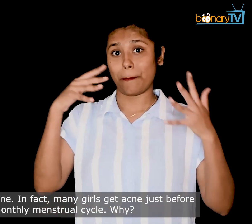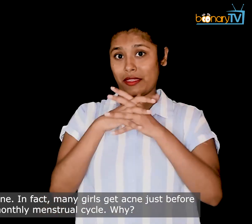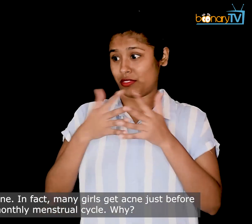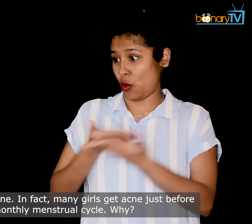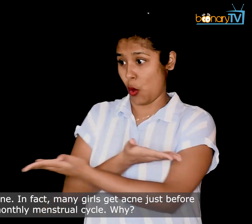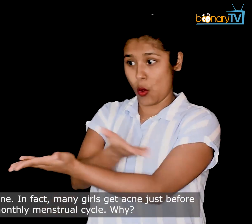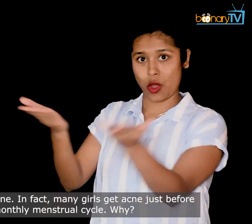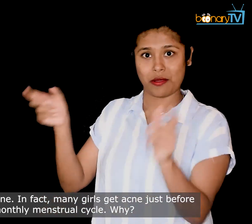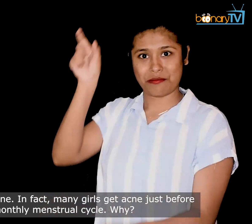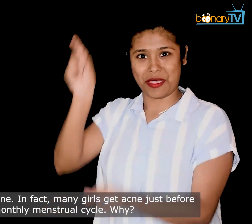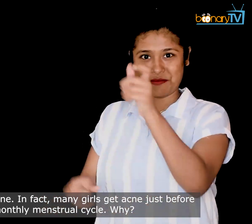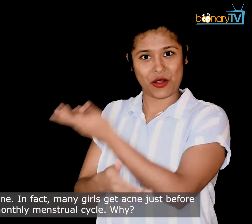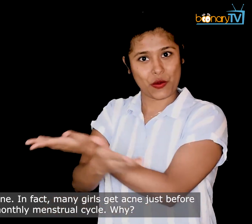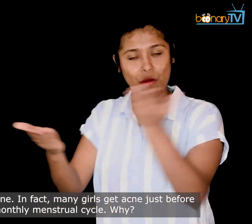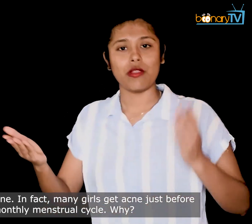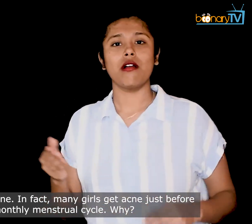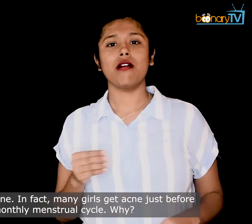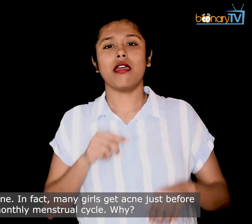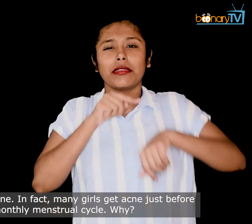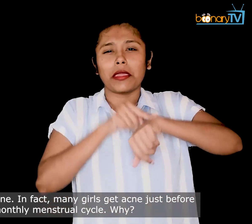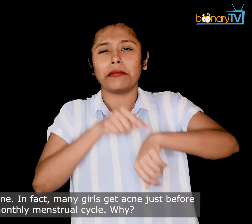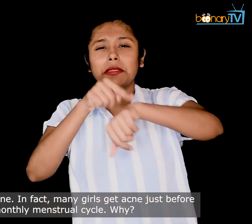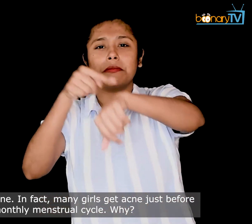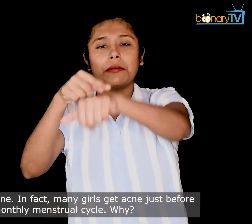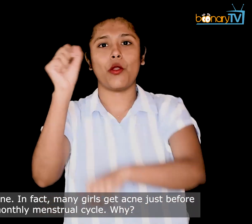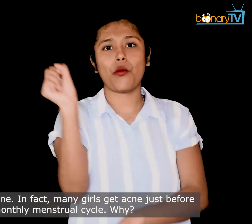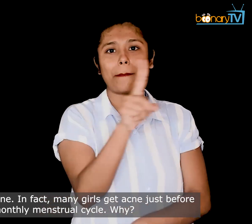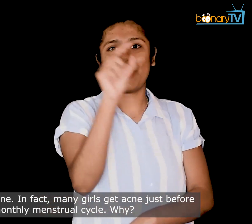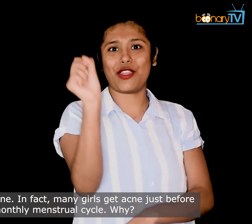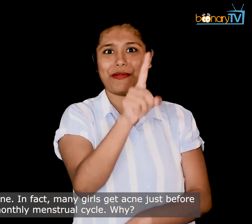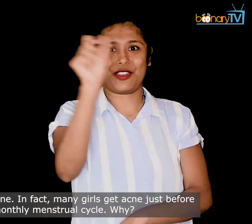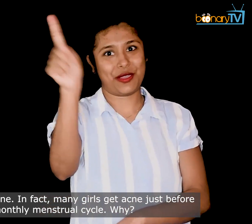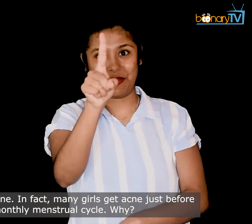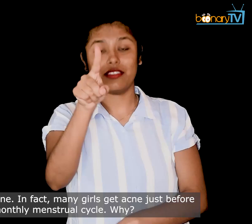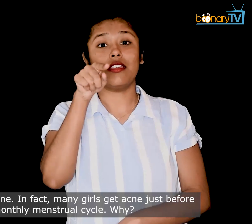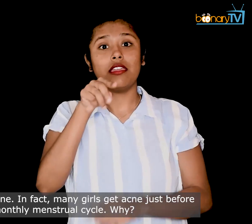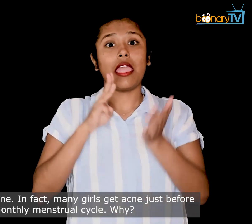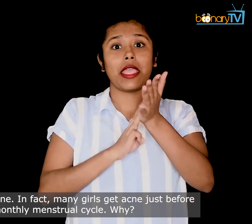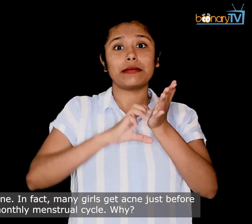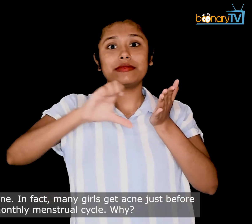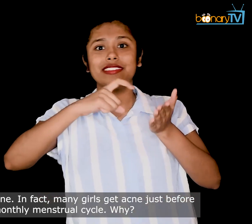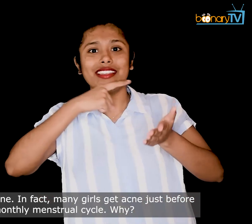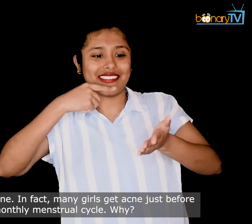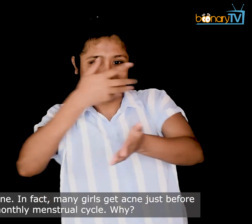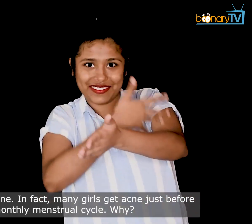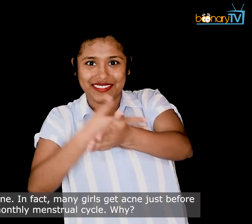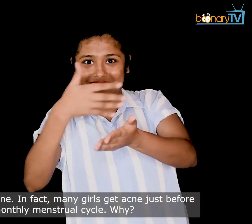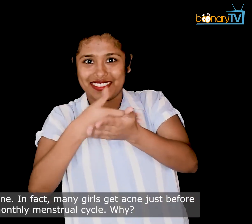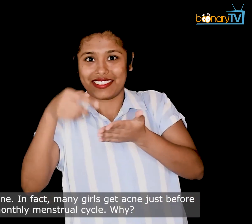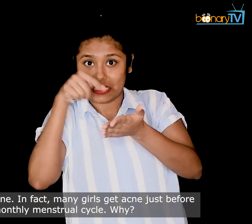fact, many girls get acne just before their monthly menstrual cycle.